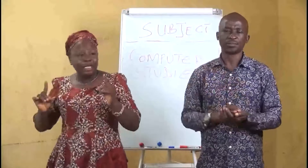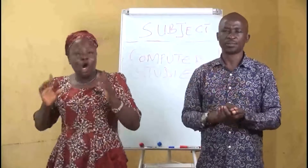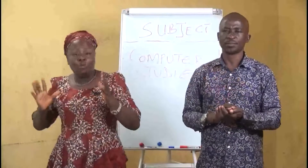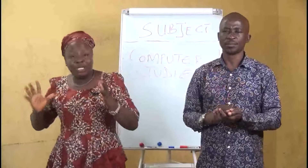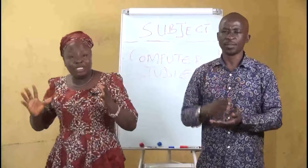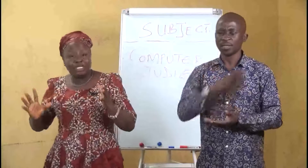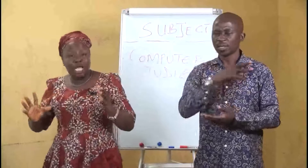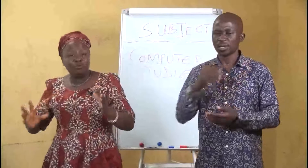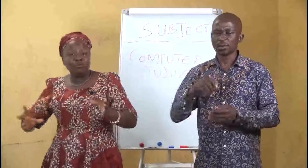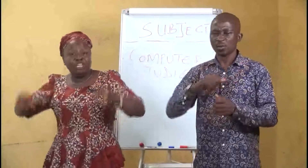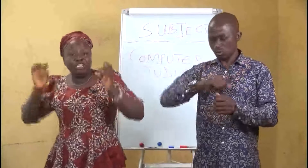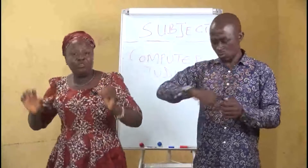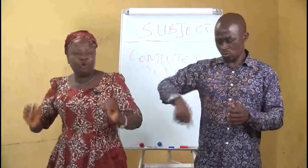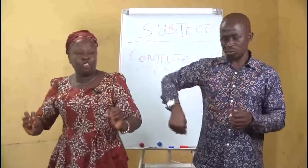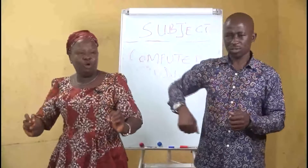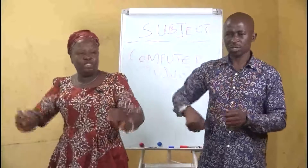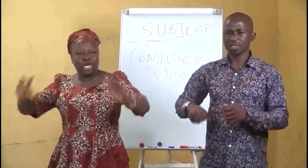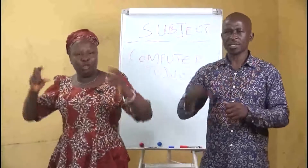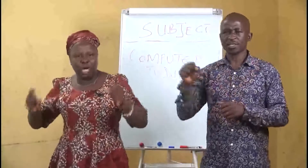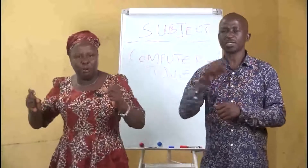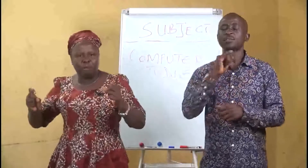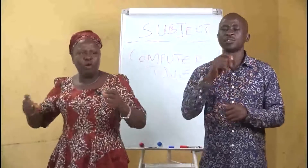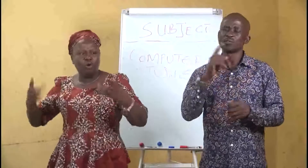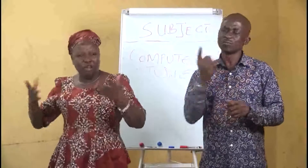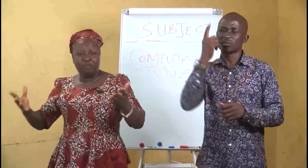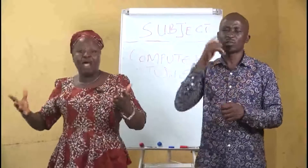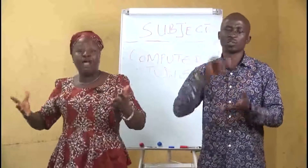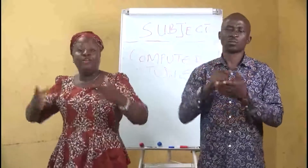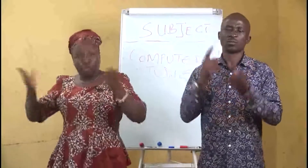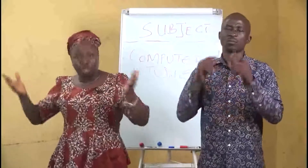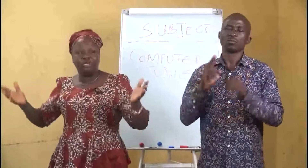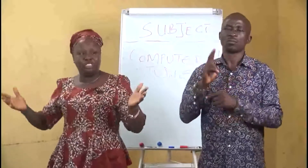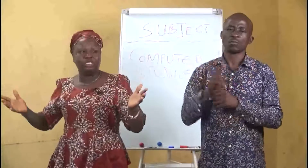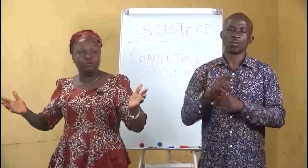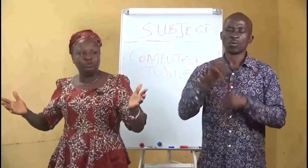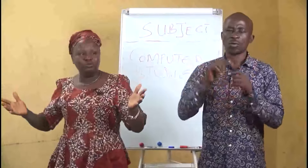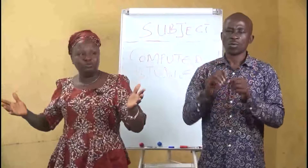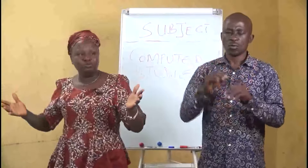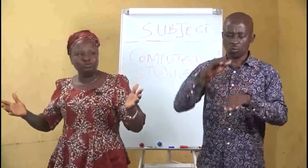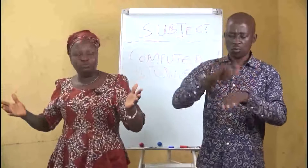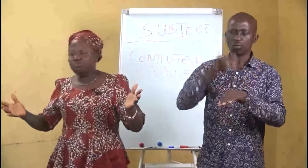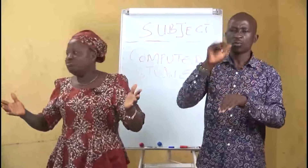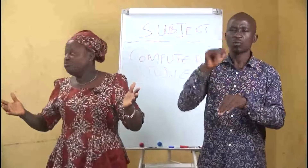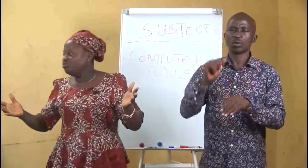And operating system is the first one that will come up whenever you run your system.